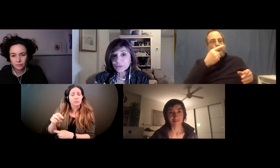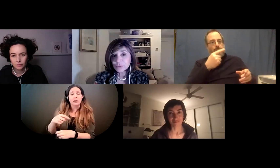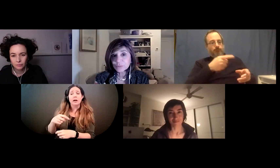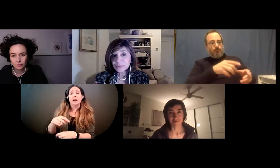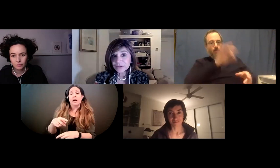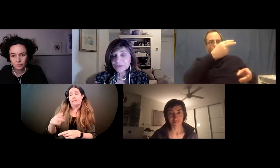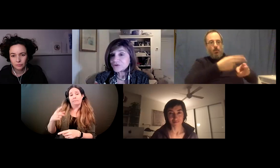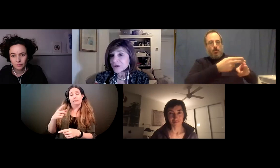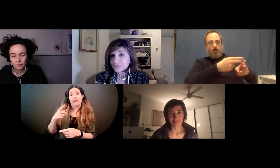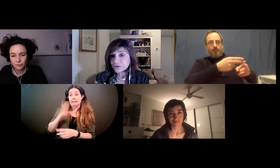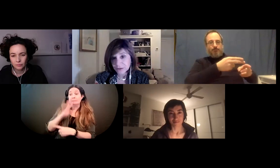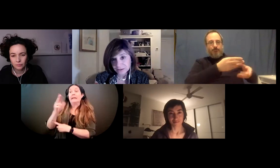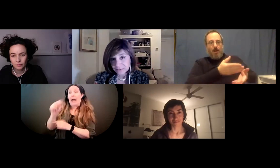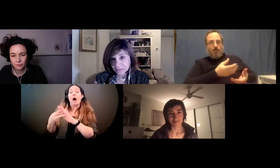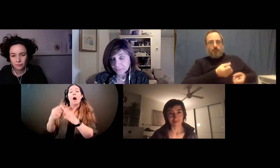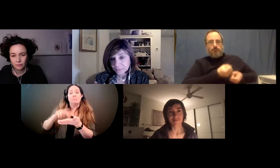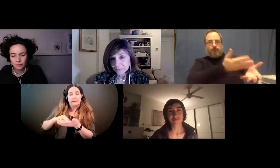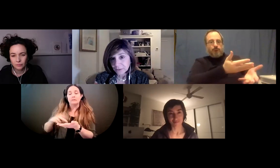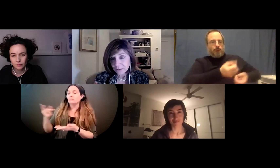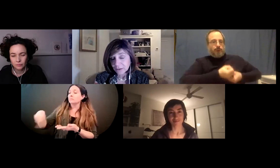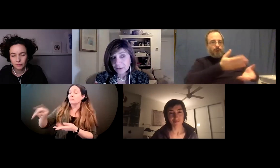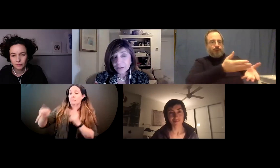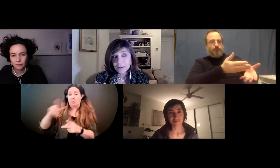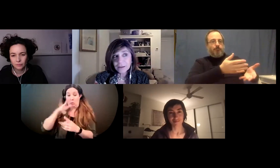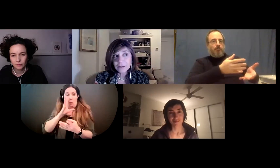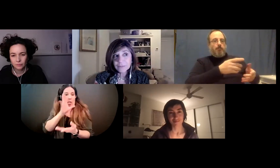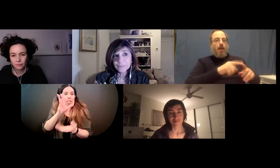with you, because it's gender injustice.